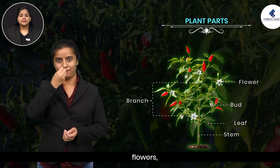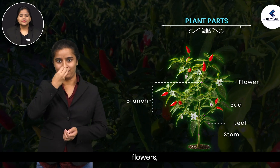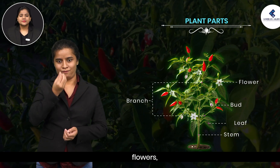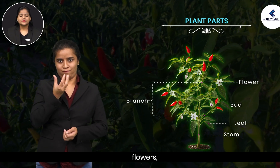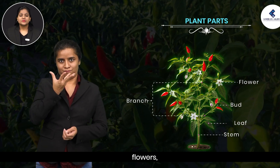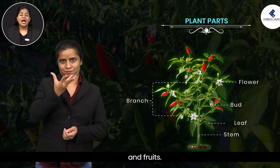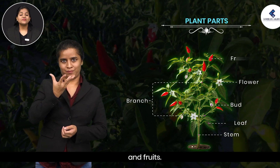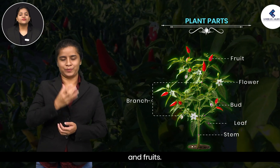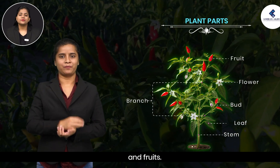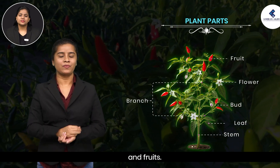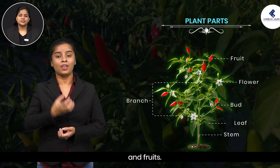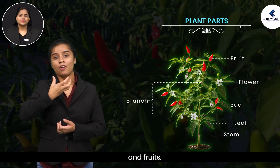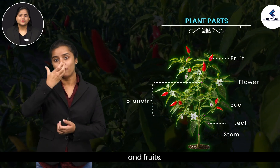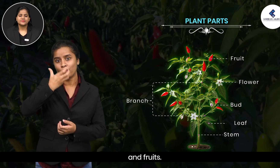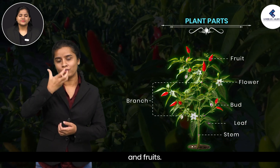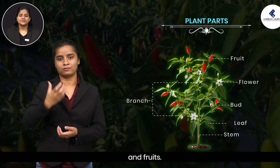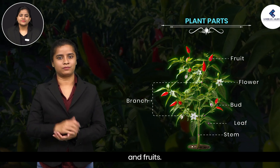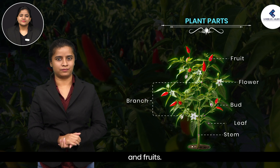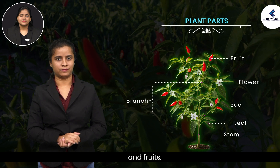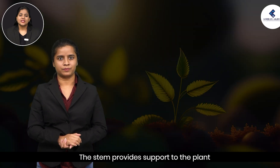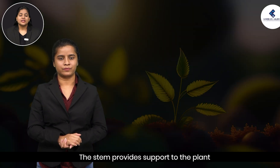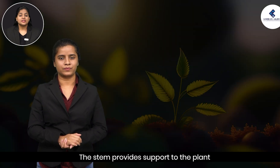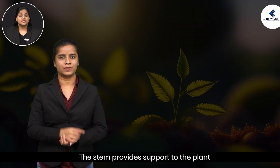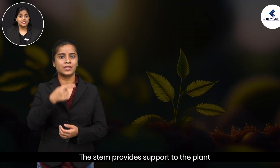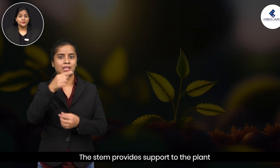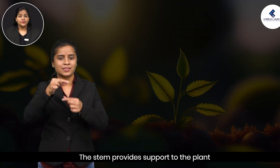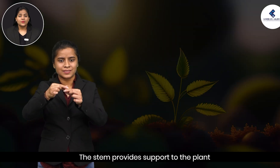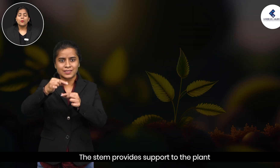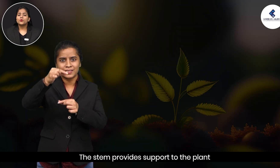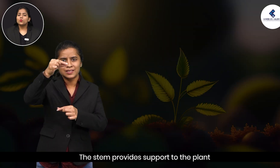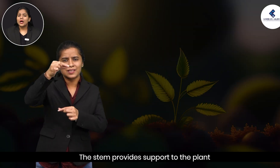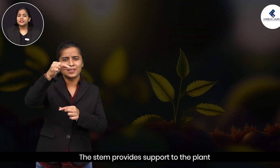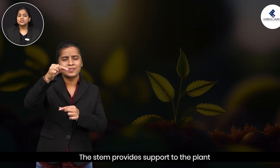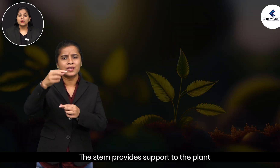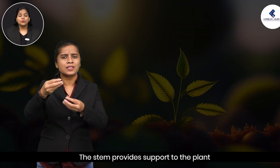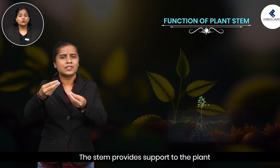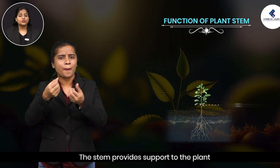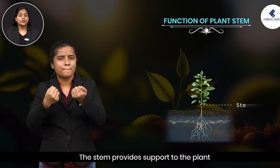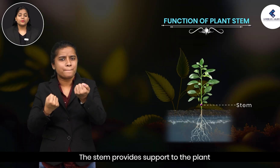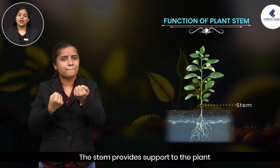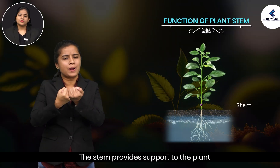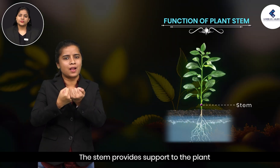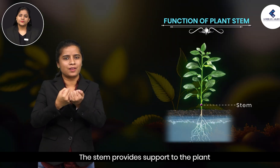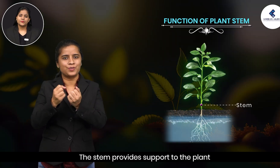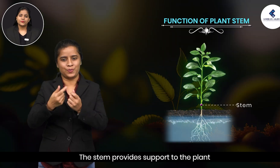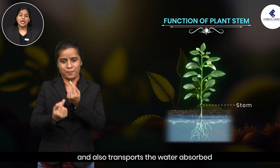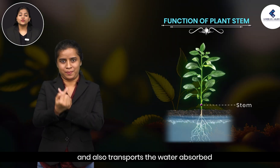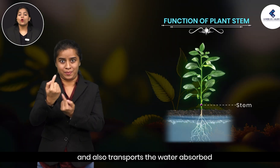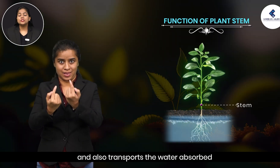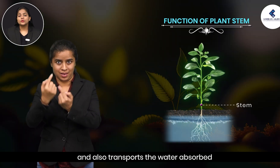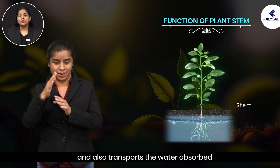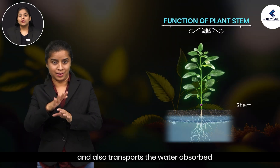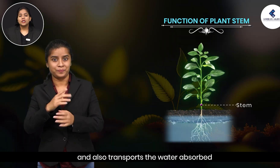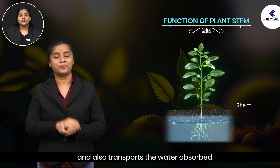flowers, and fruits. The stem provides support to the plant